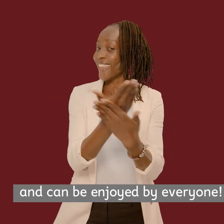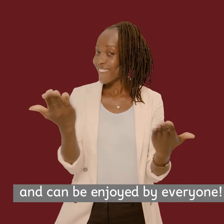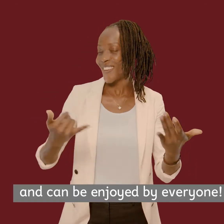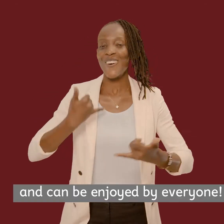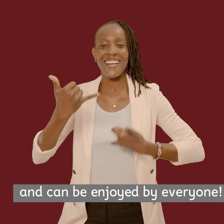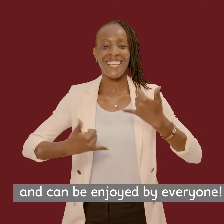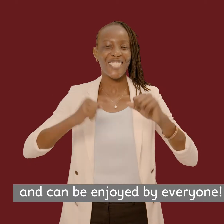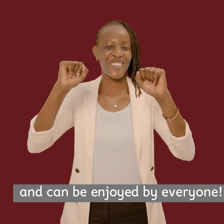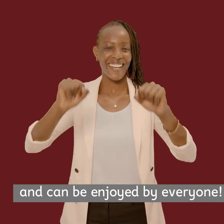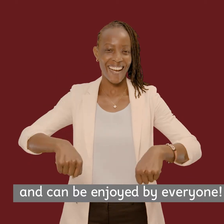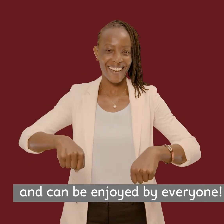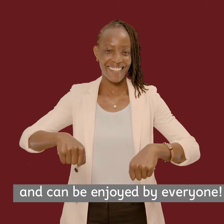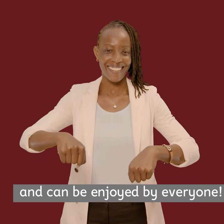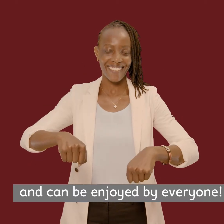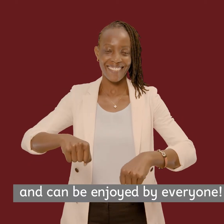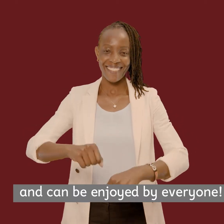and can be enjoyed by everyone.